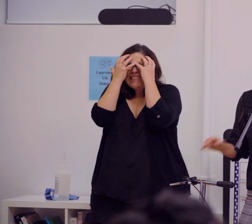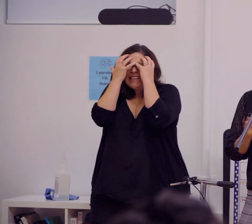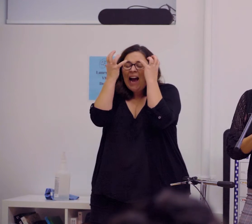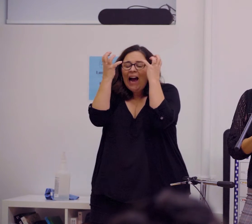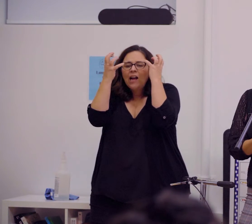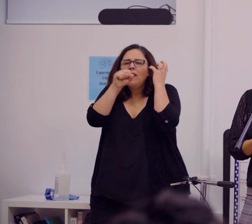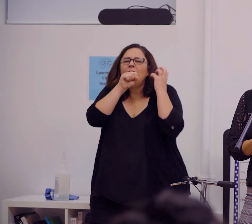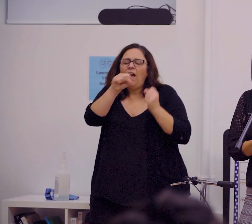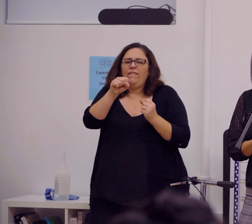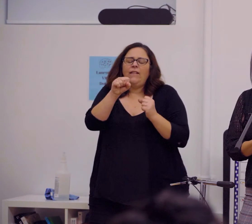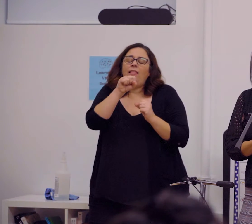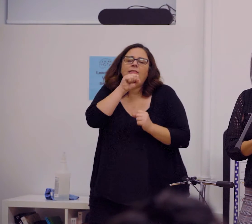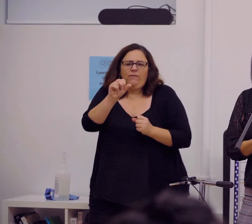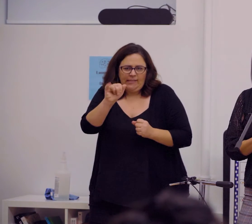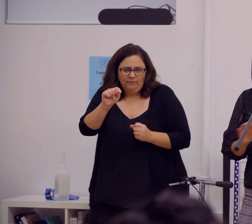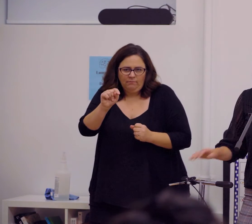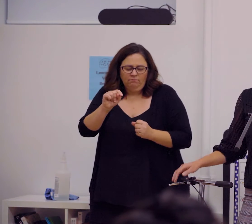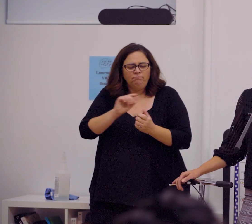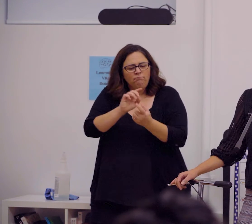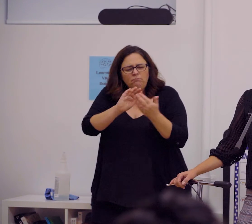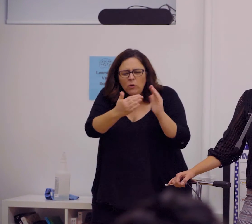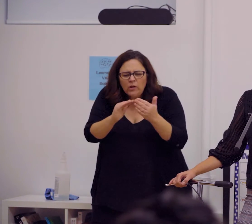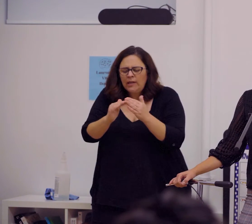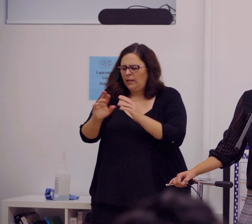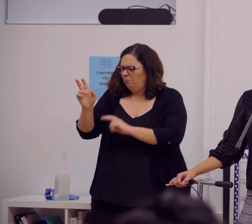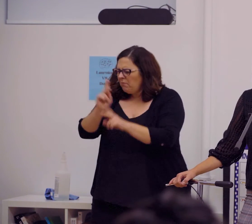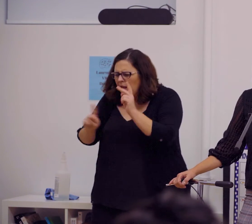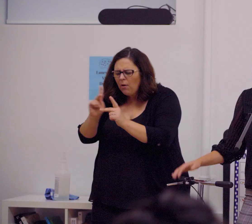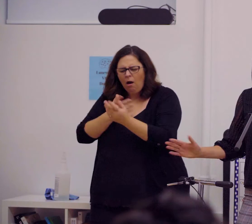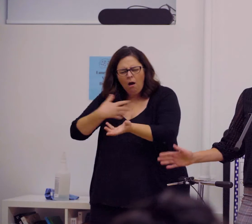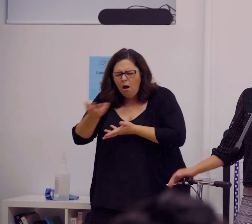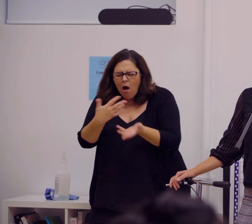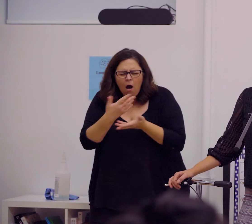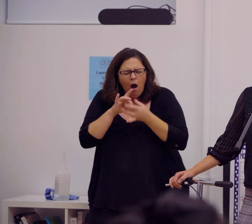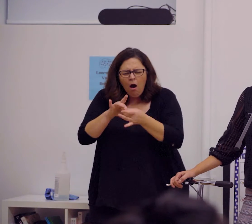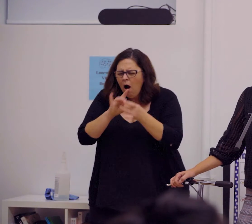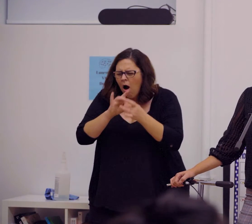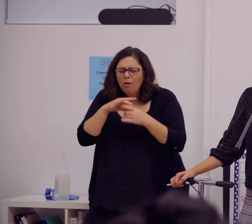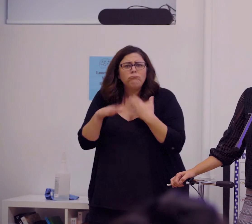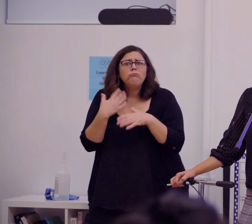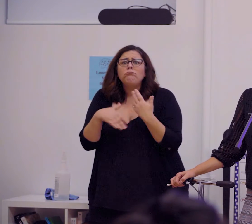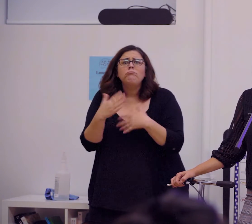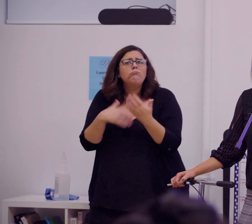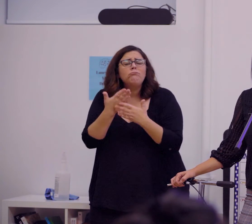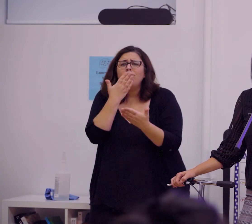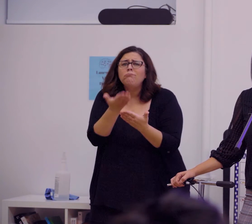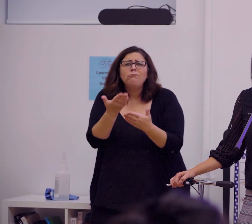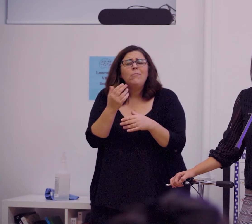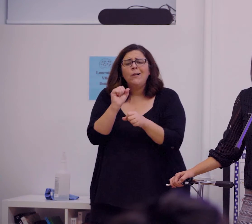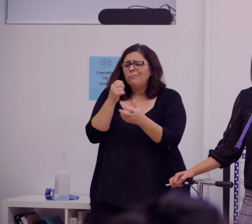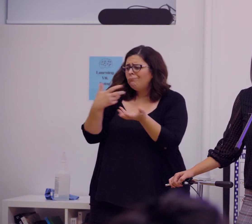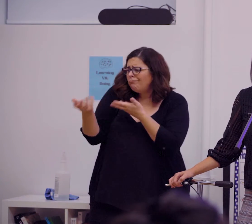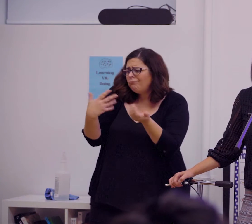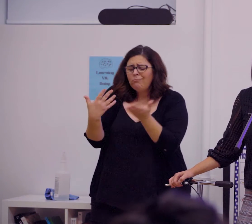loved it. And with communities and people that I built relationships with over the years. Things were moving along nicely, conversations and